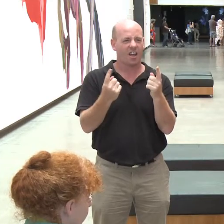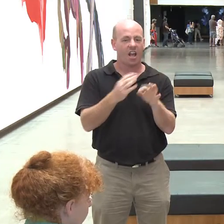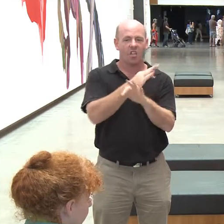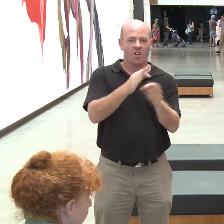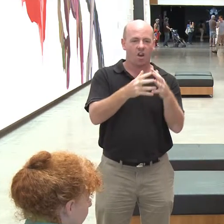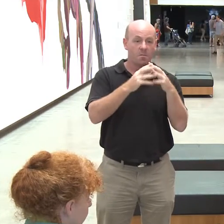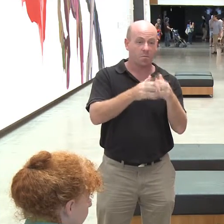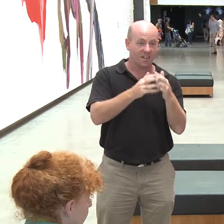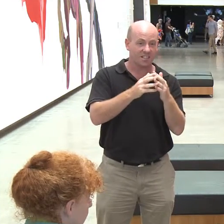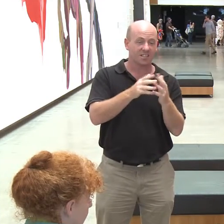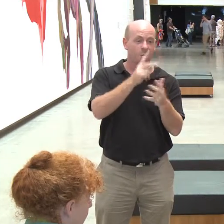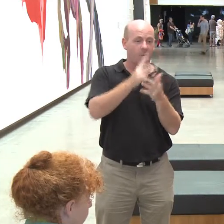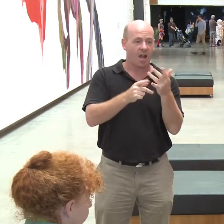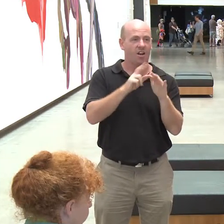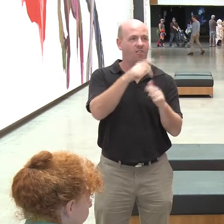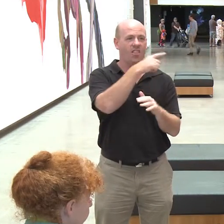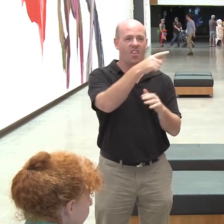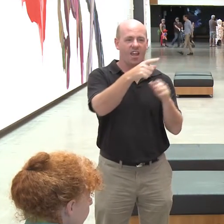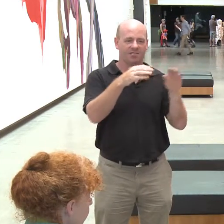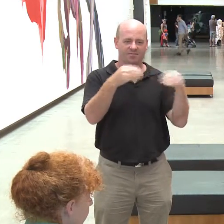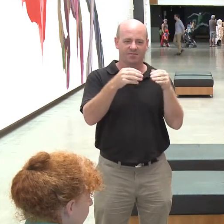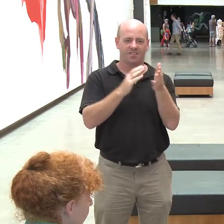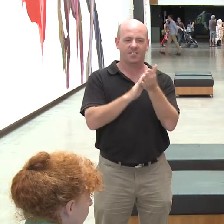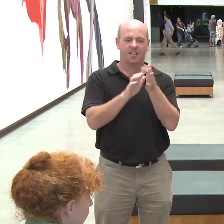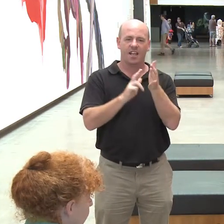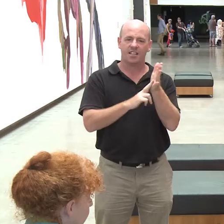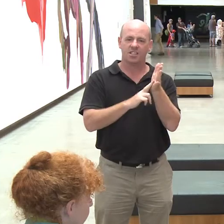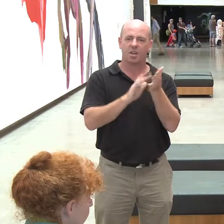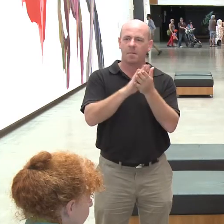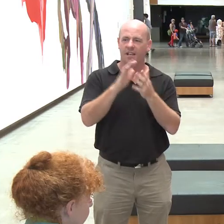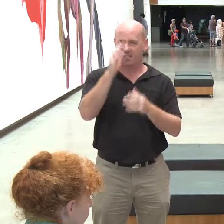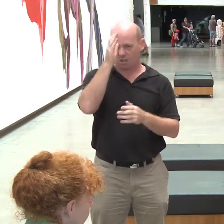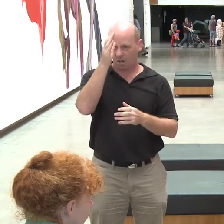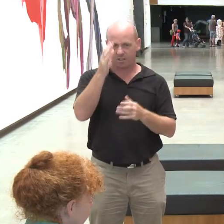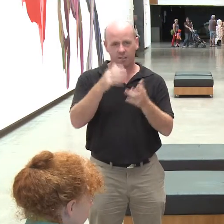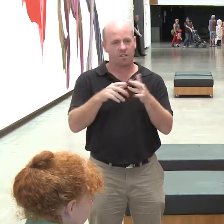non-precious aspect of the hessian means that those notions